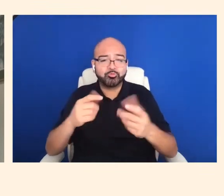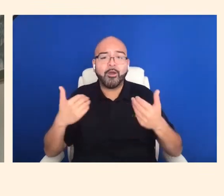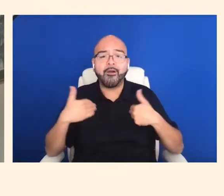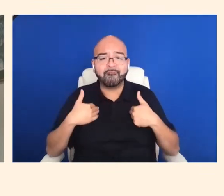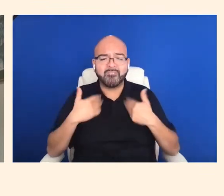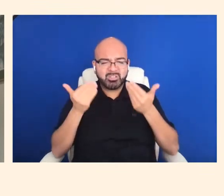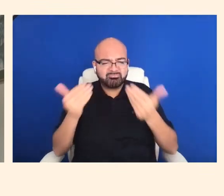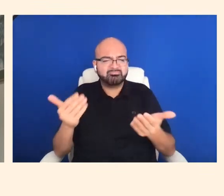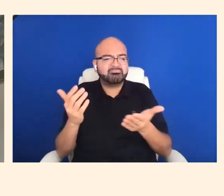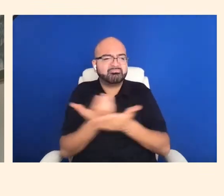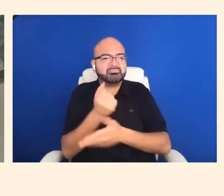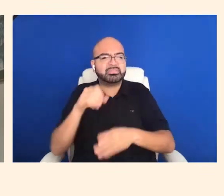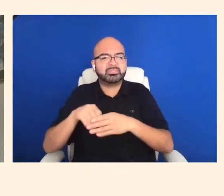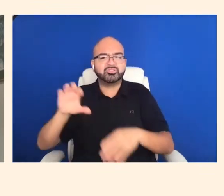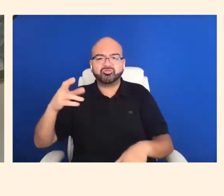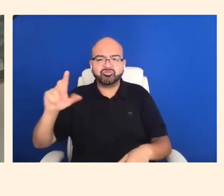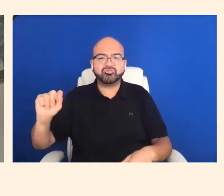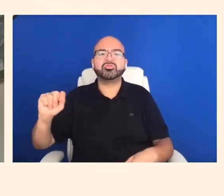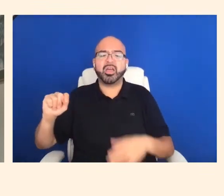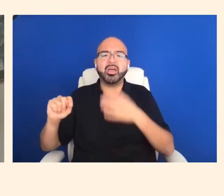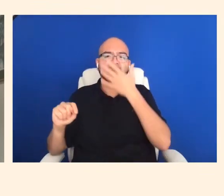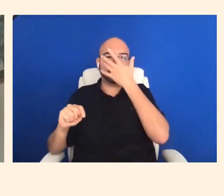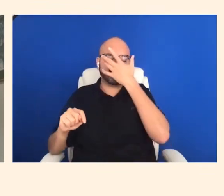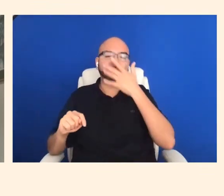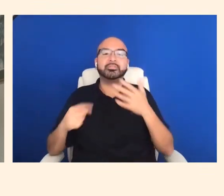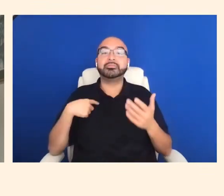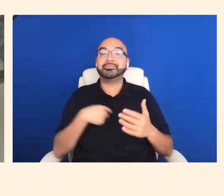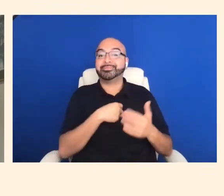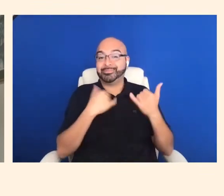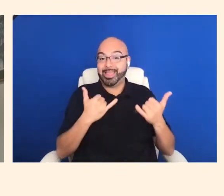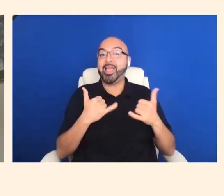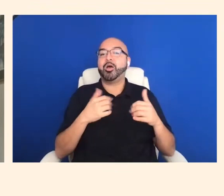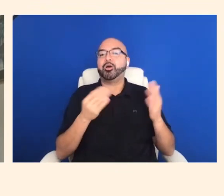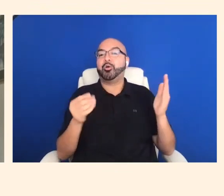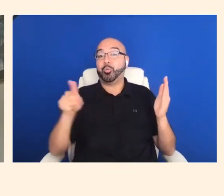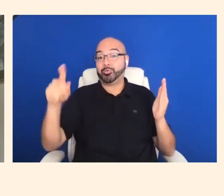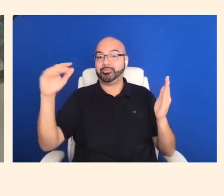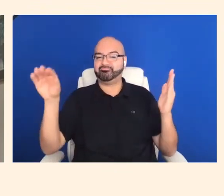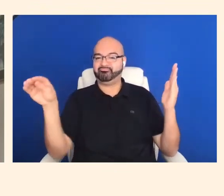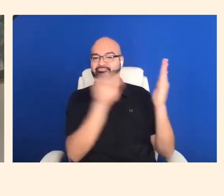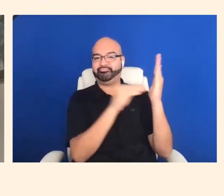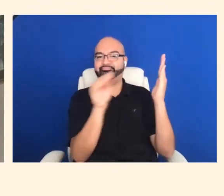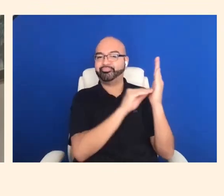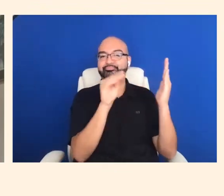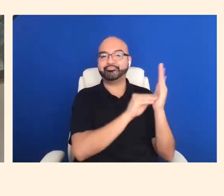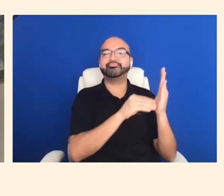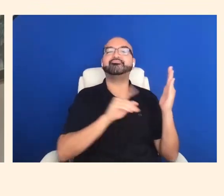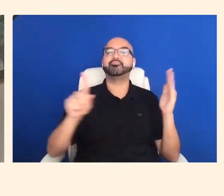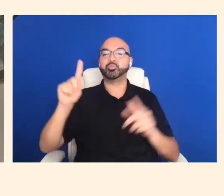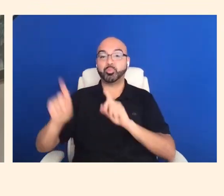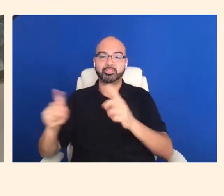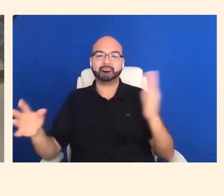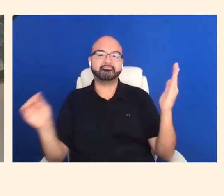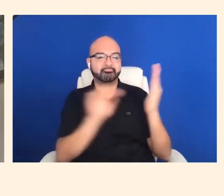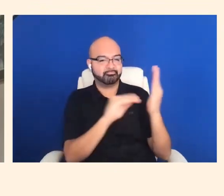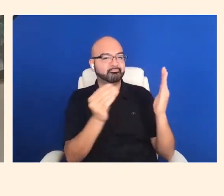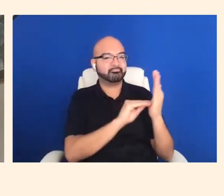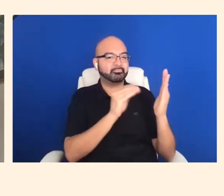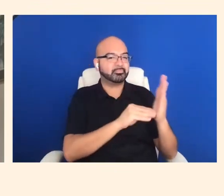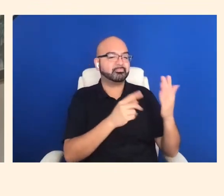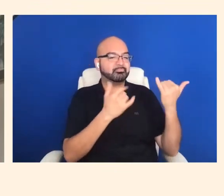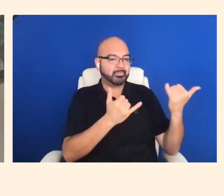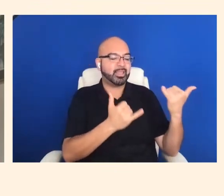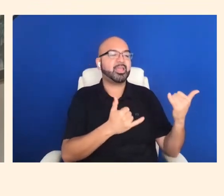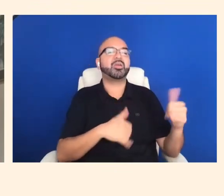chat. And we are in real time compiling a list of folks that are interested in having their questions answered